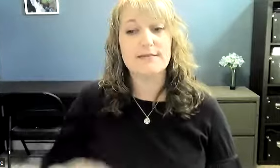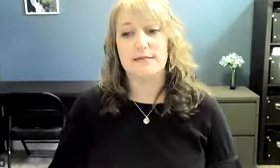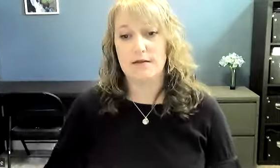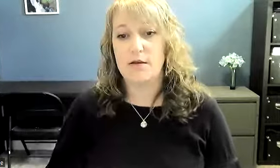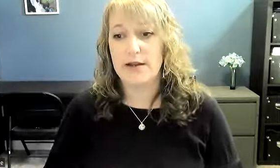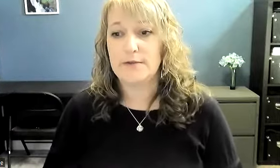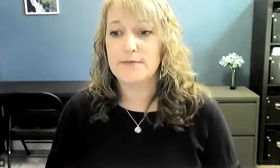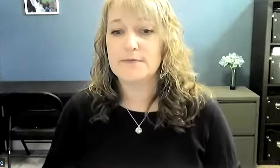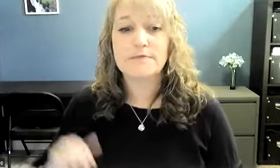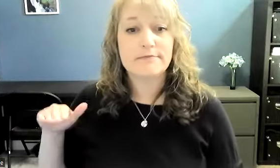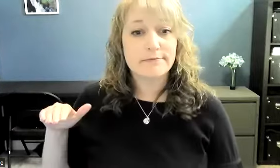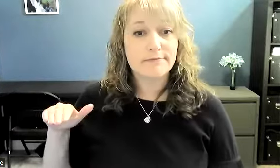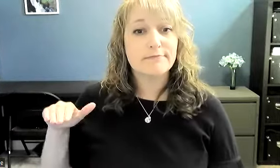in Colorado.